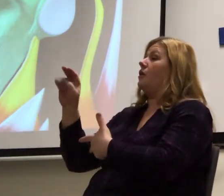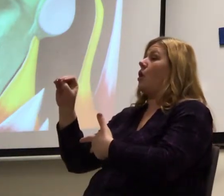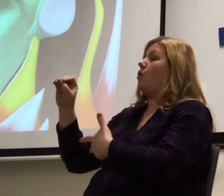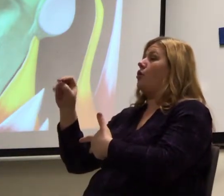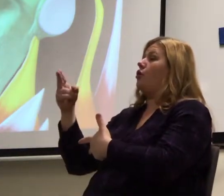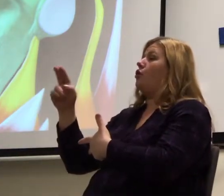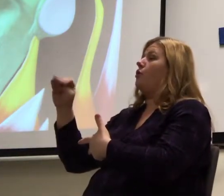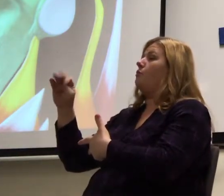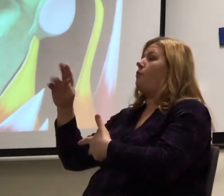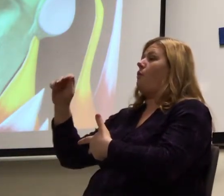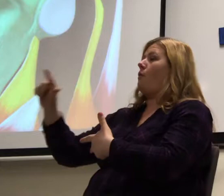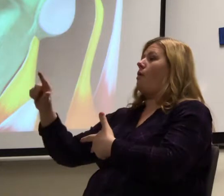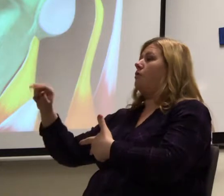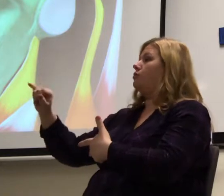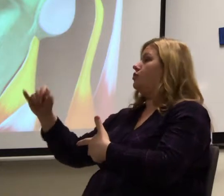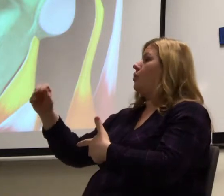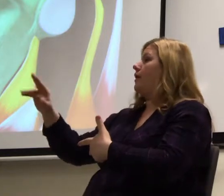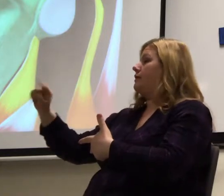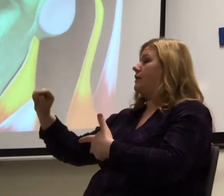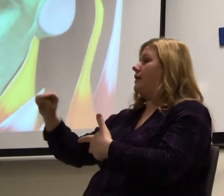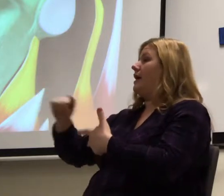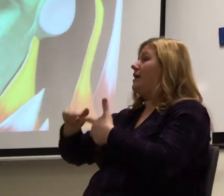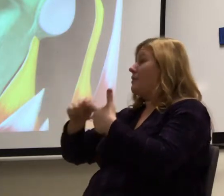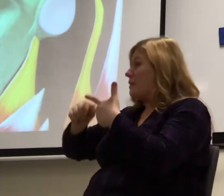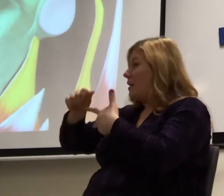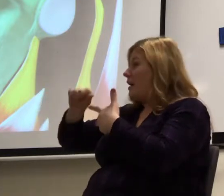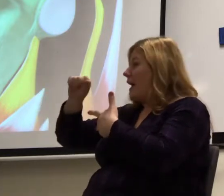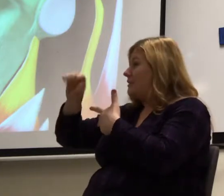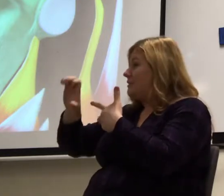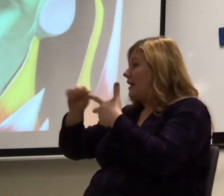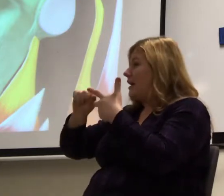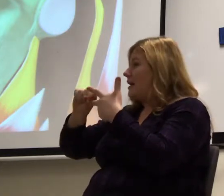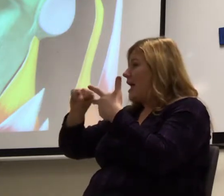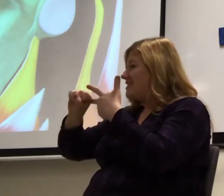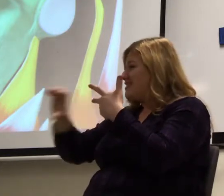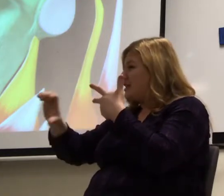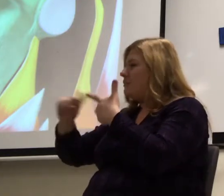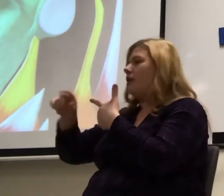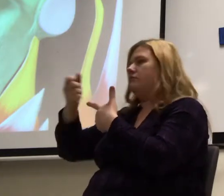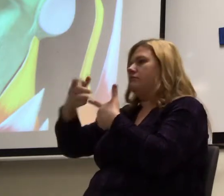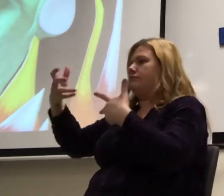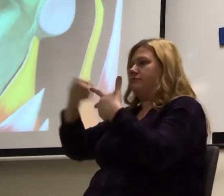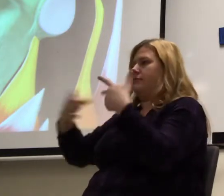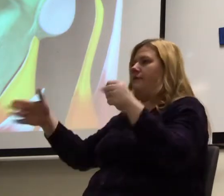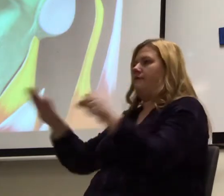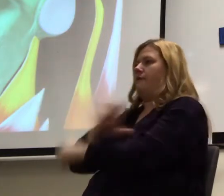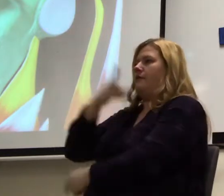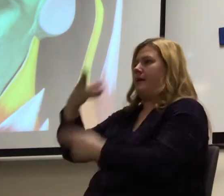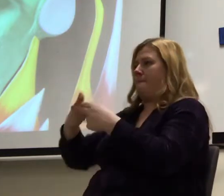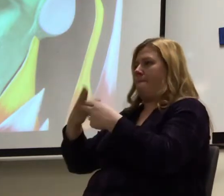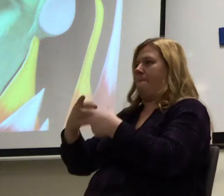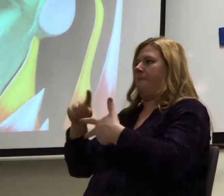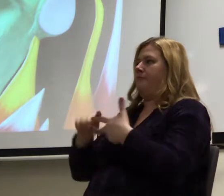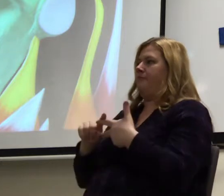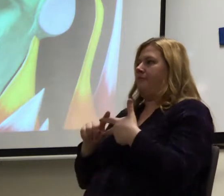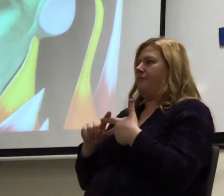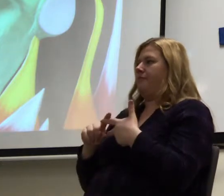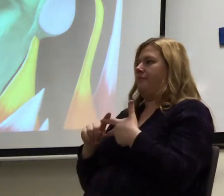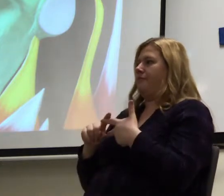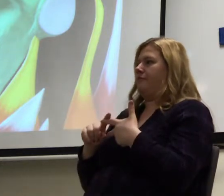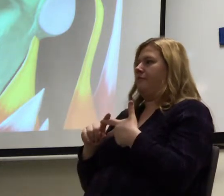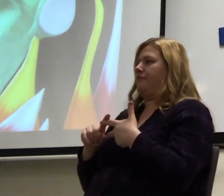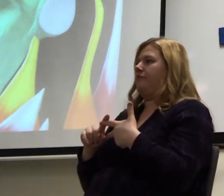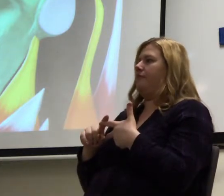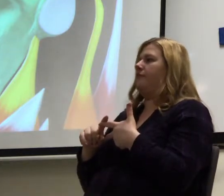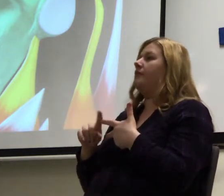with the clavicle, ACSC. Write them out in their full name. Technically, they're all shoulder